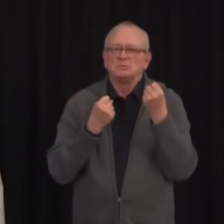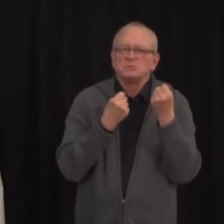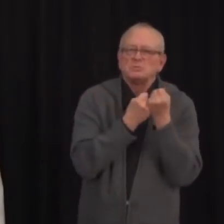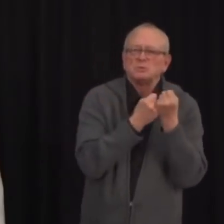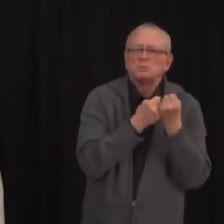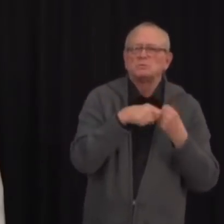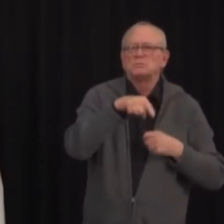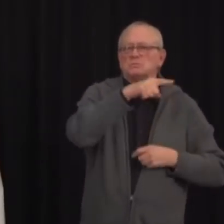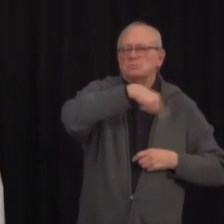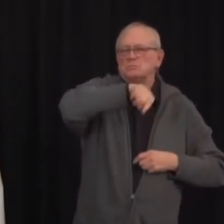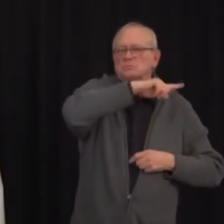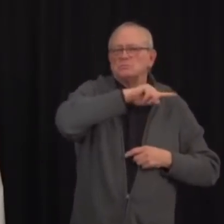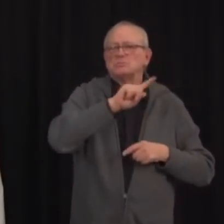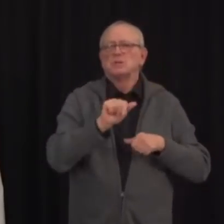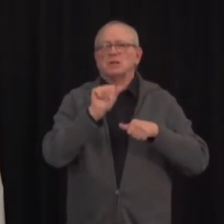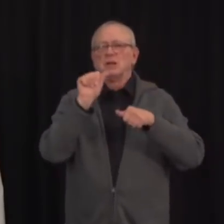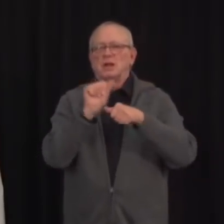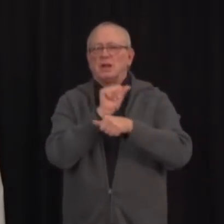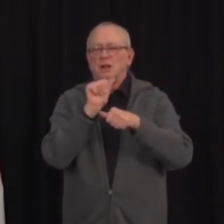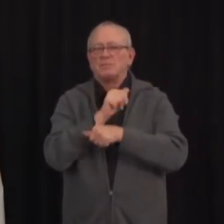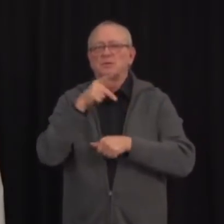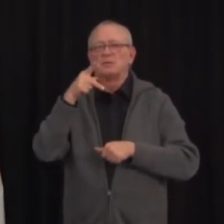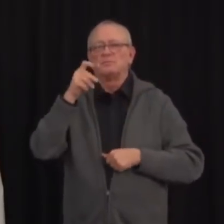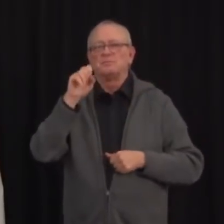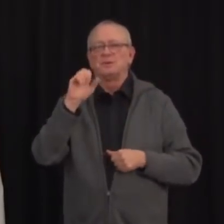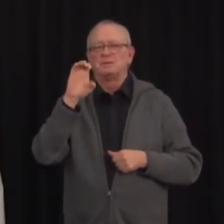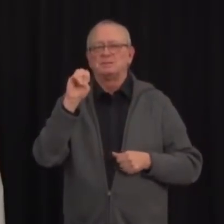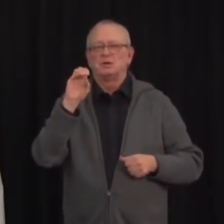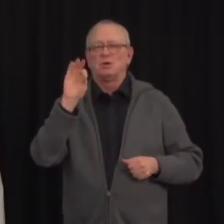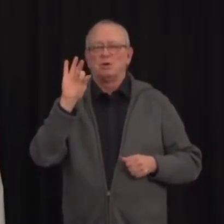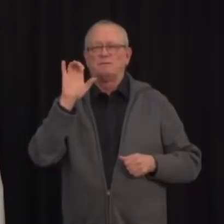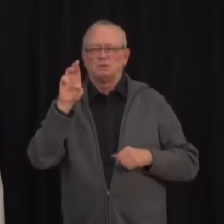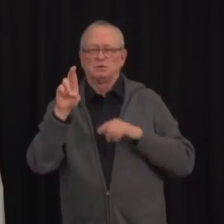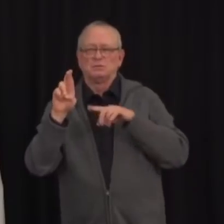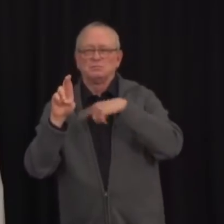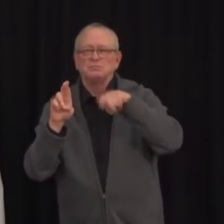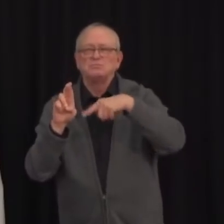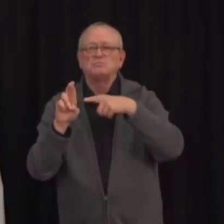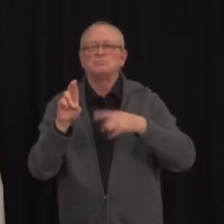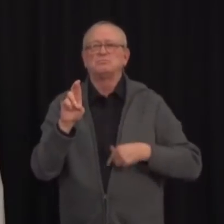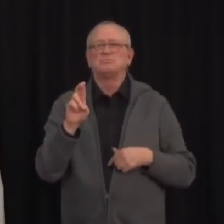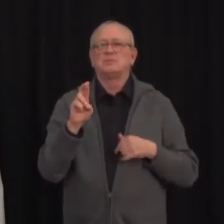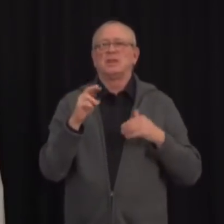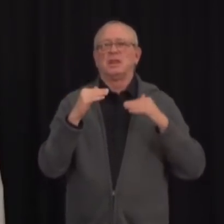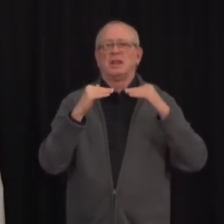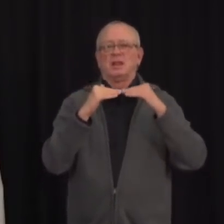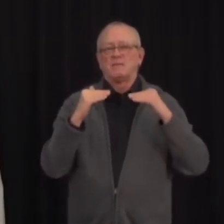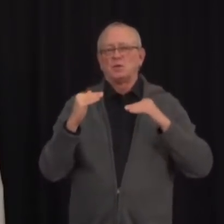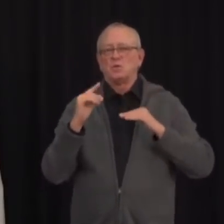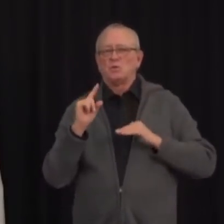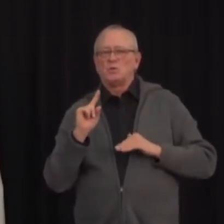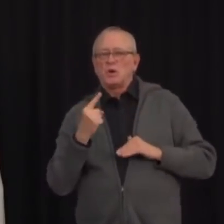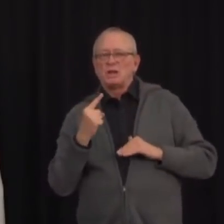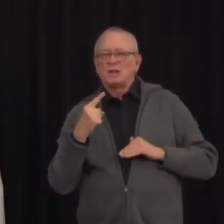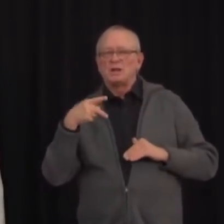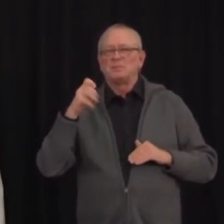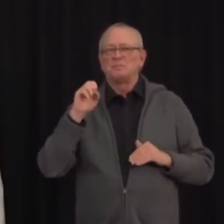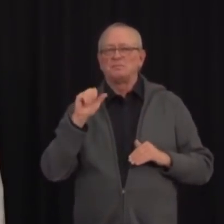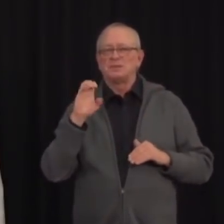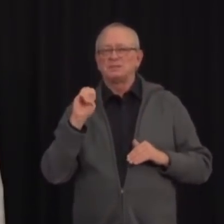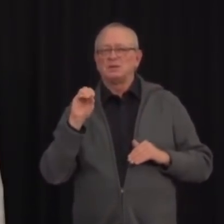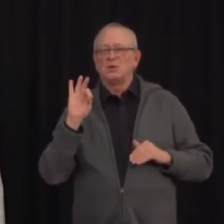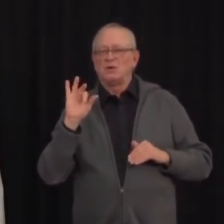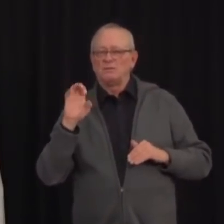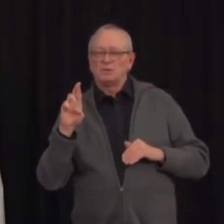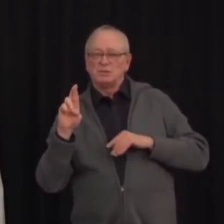and Level 1 community peace officers. This means Alberta peace officers who are Level 2